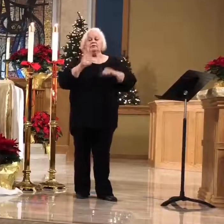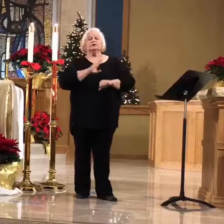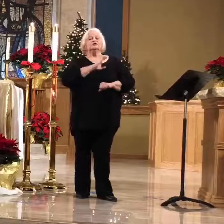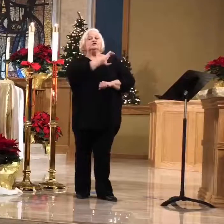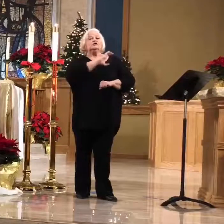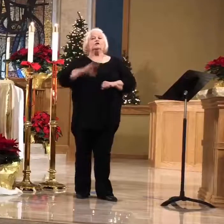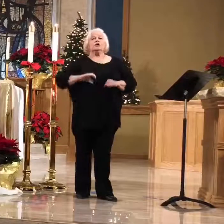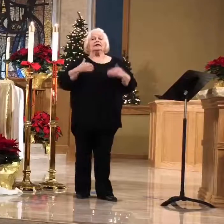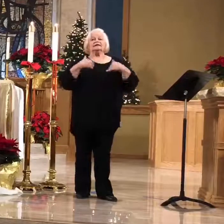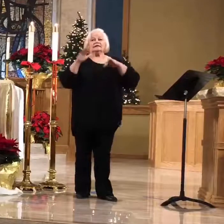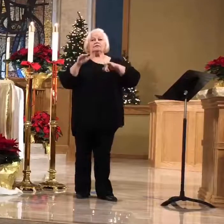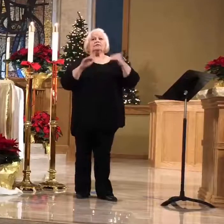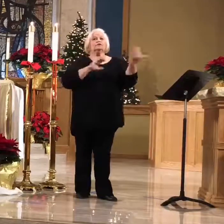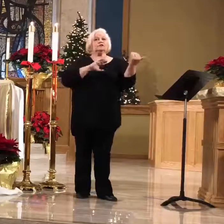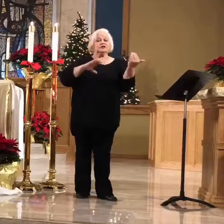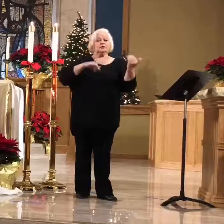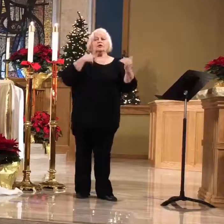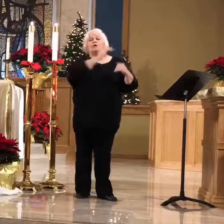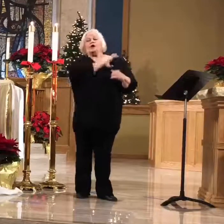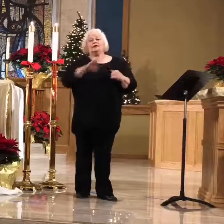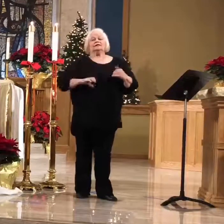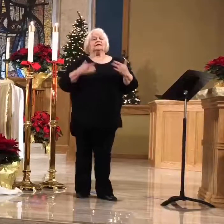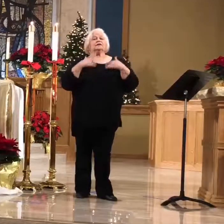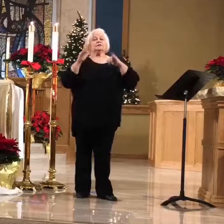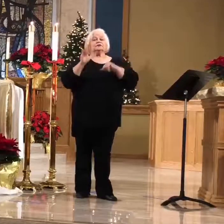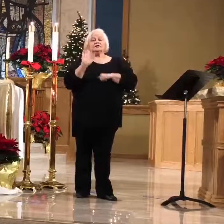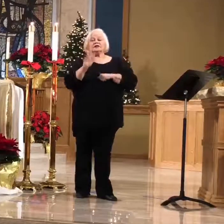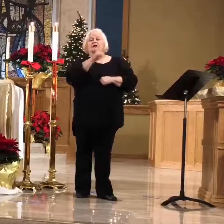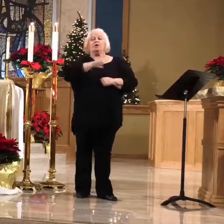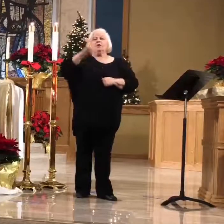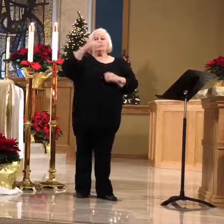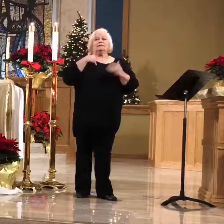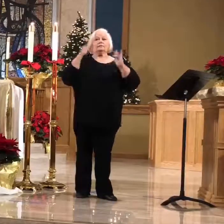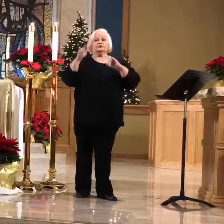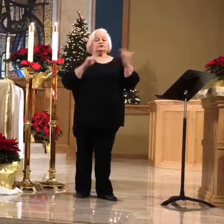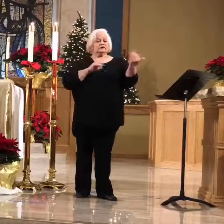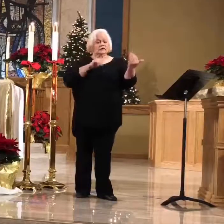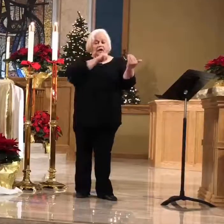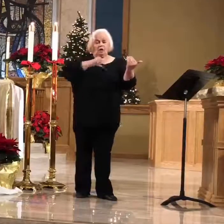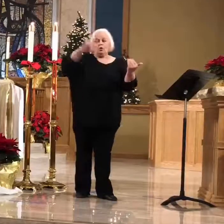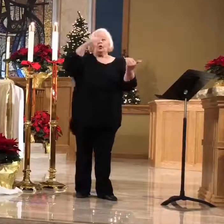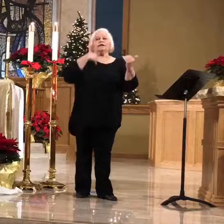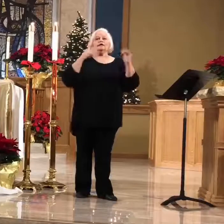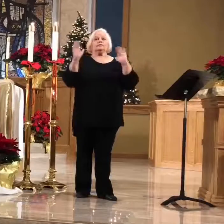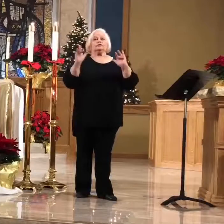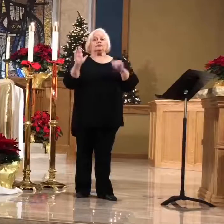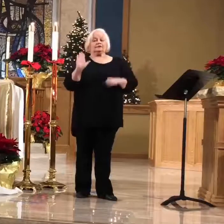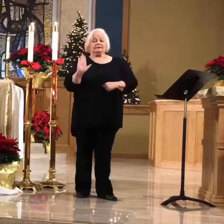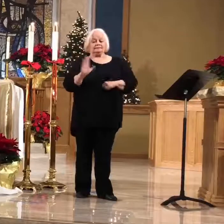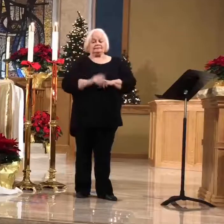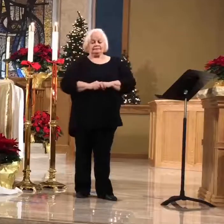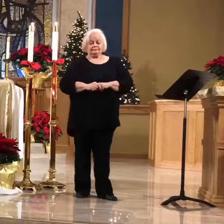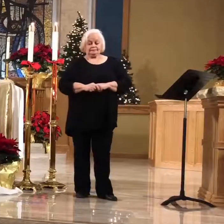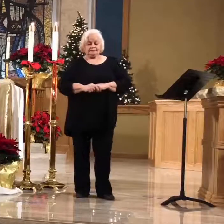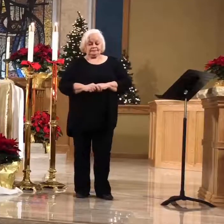Christ, have mercy. Christ, have mercy. Lord, have mercy. Lord, have mercy.